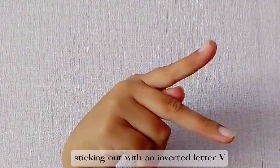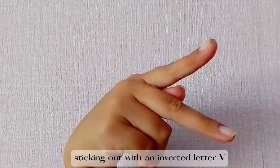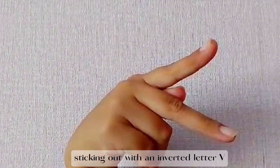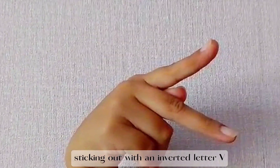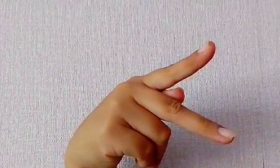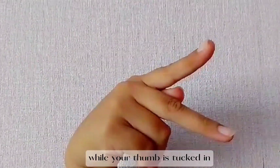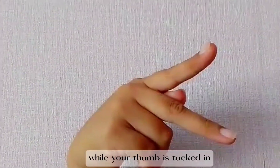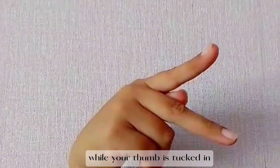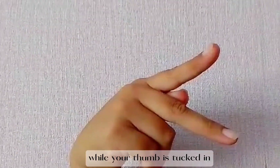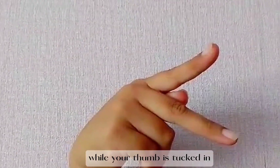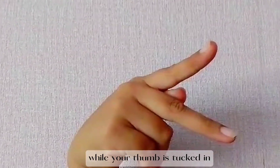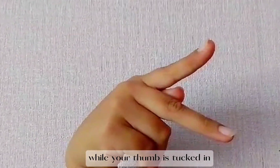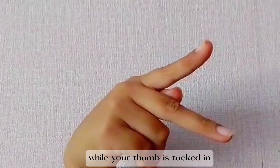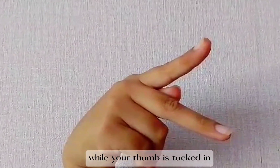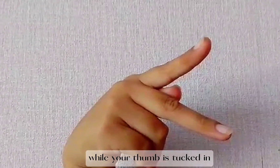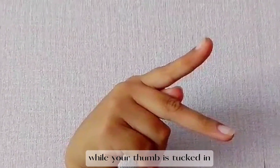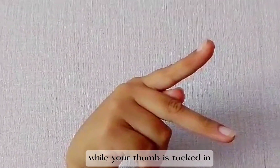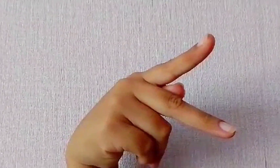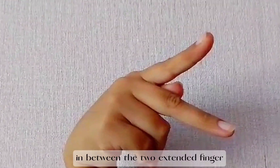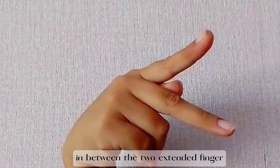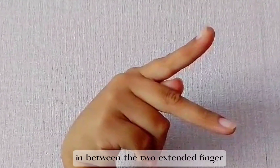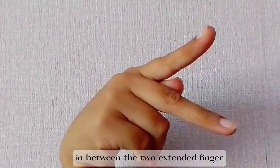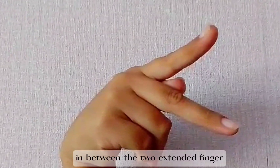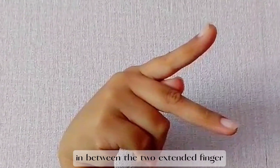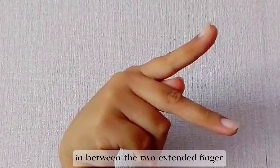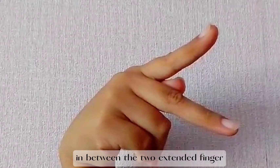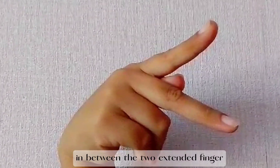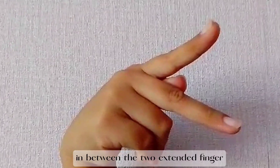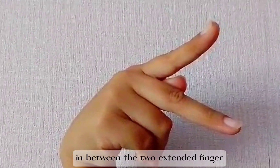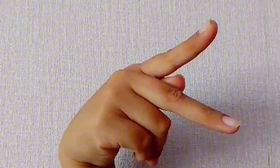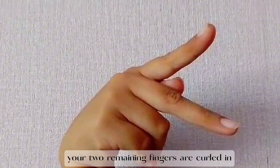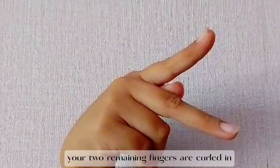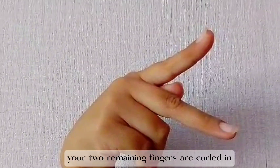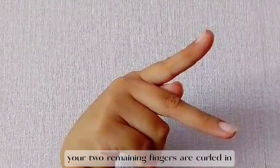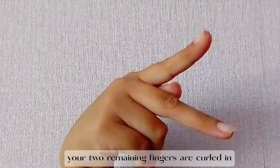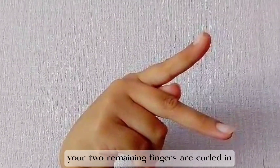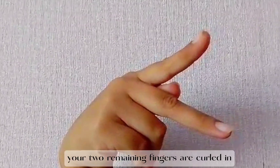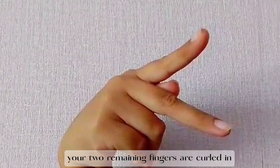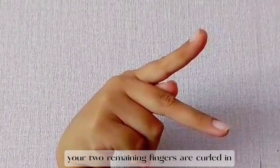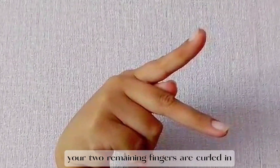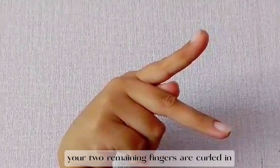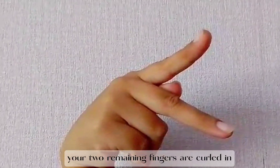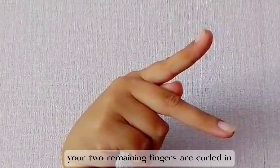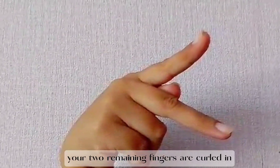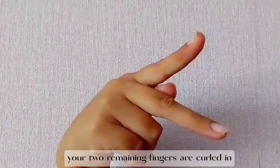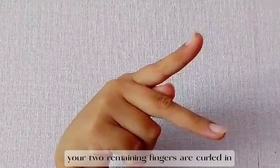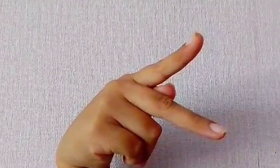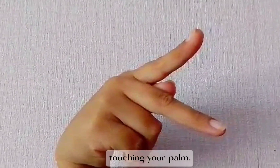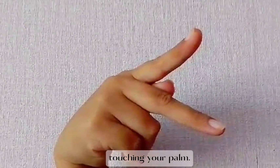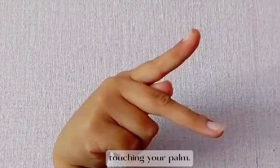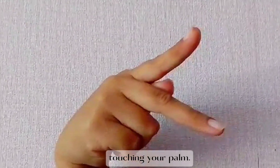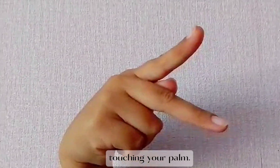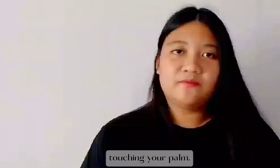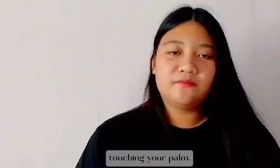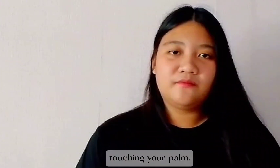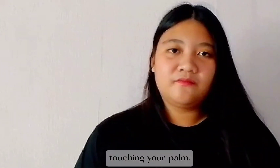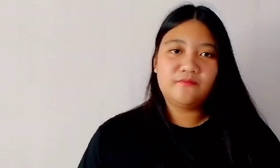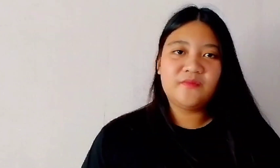V. While your thumb is tucked in between the two extended fingers, your two remaining fingers are curled in, touching your palm.